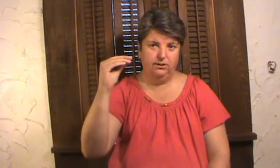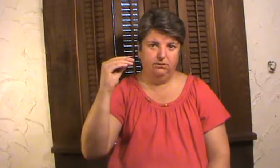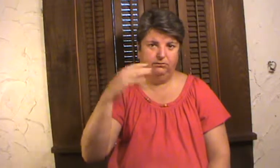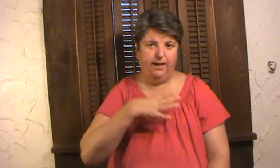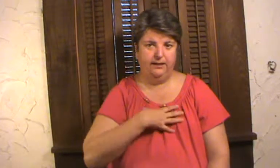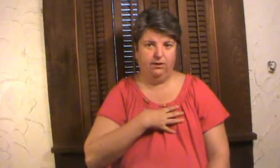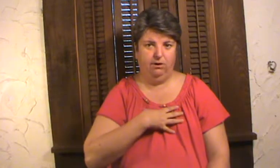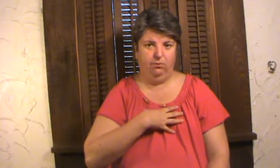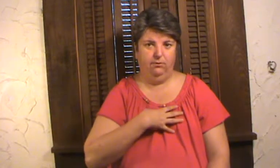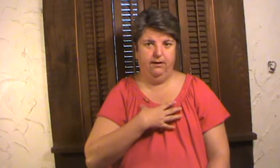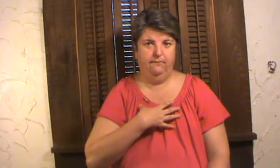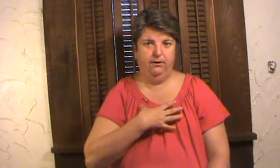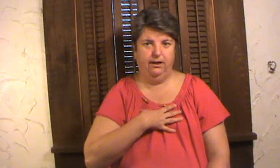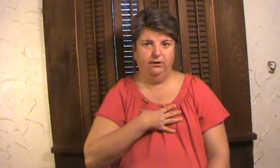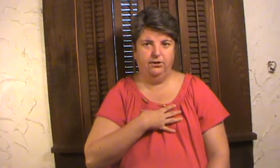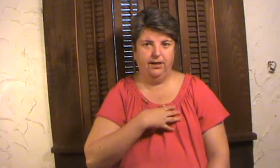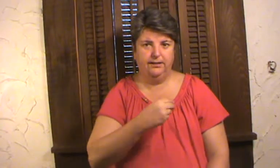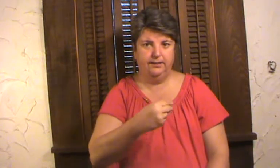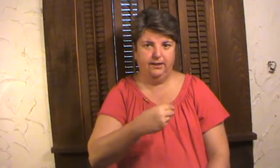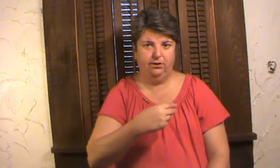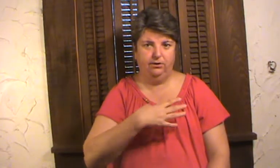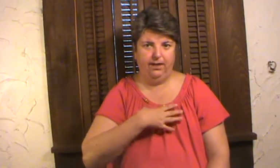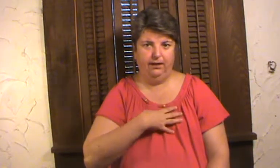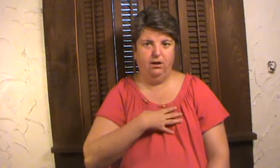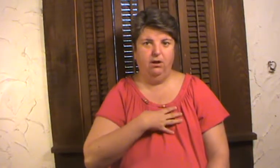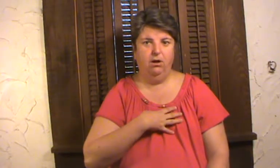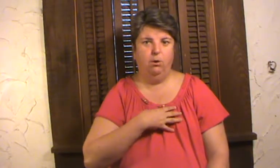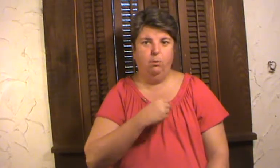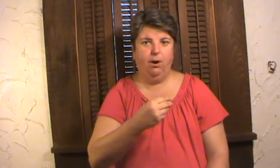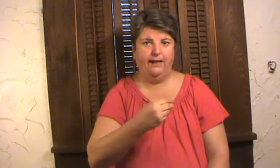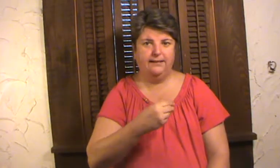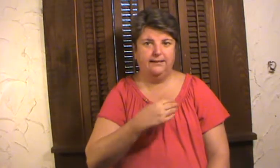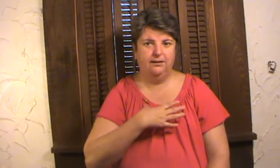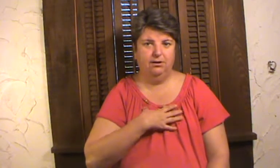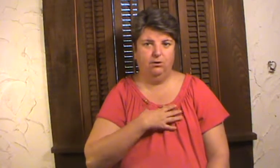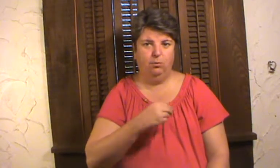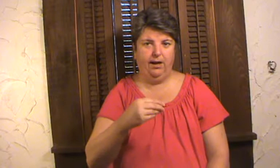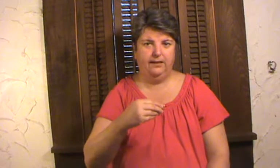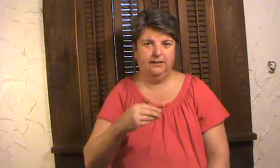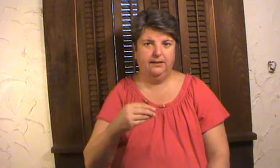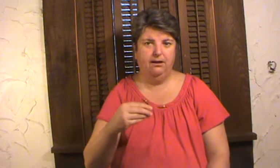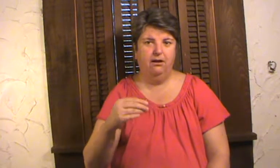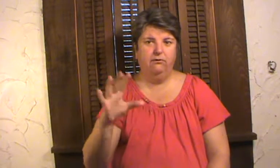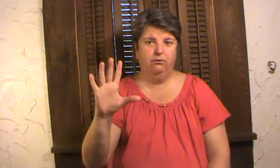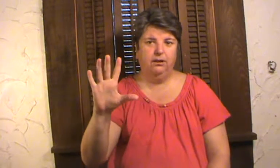a flattened O. Put it on your chest, and you do that. White, white. For